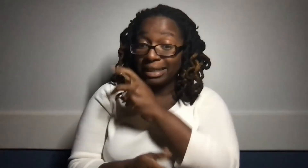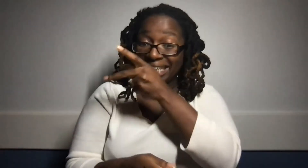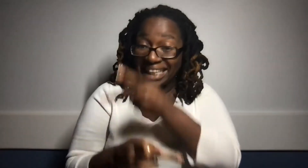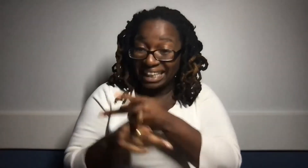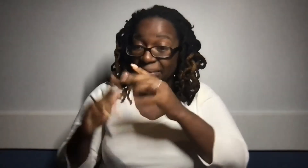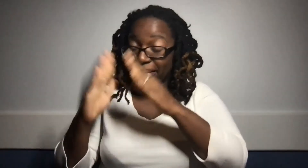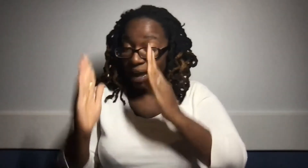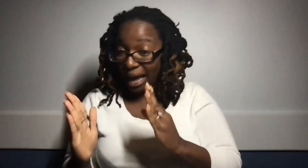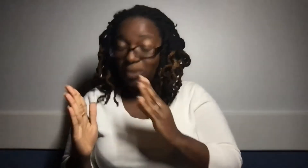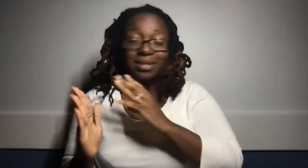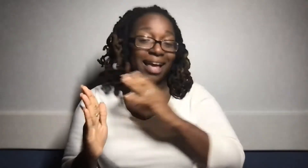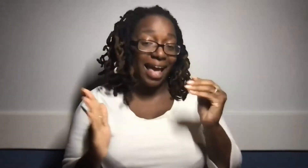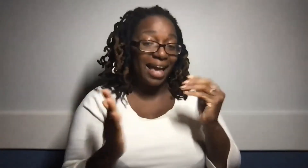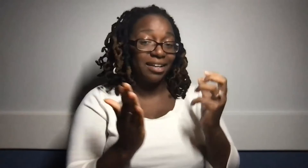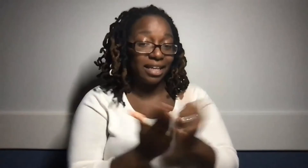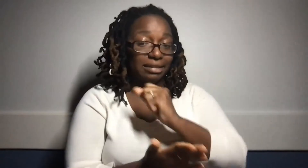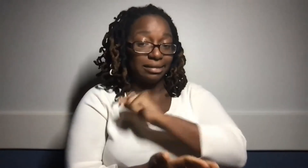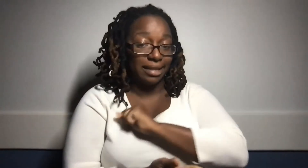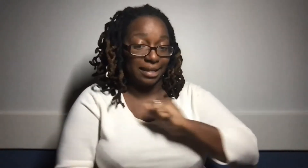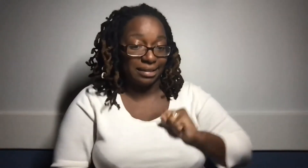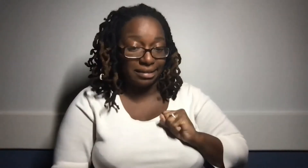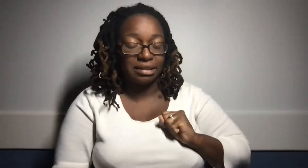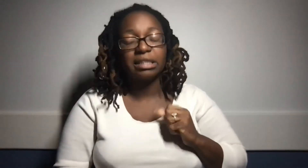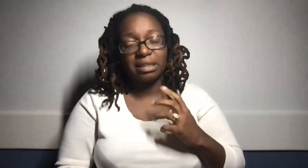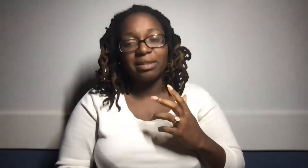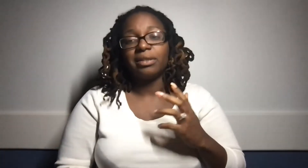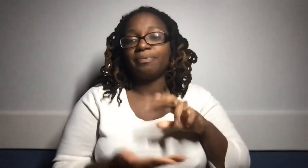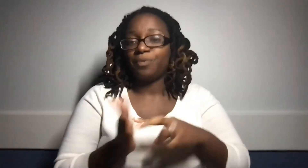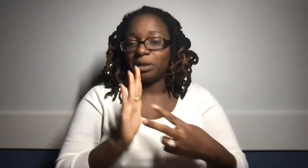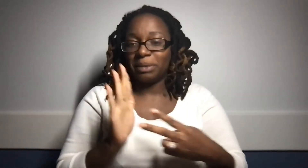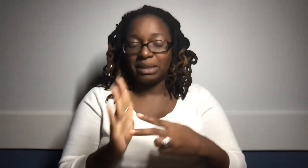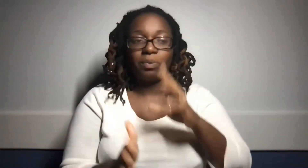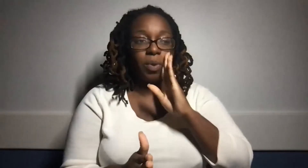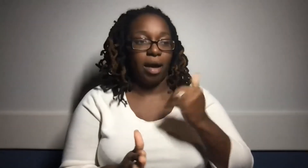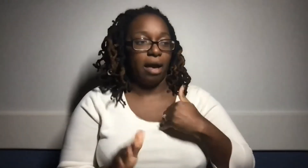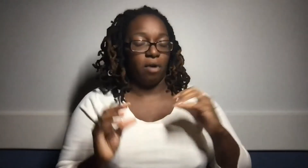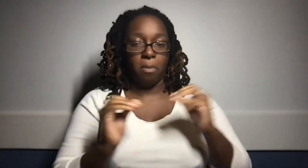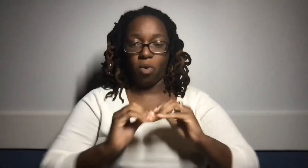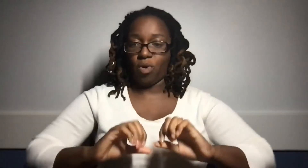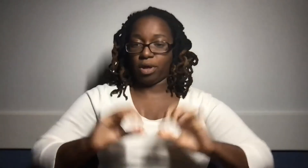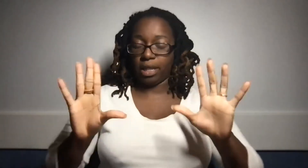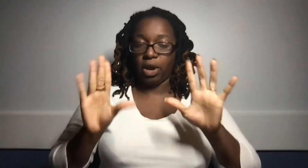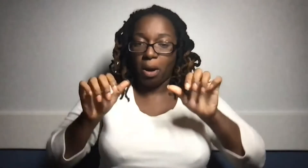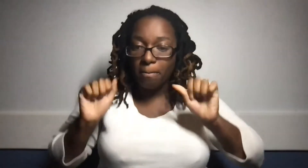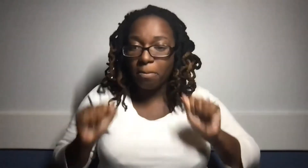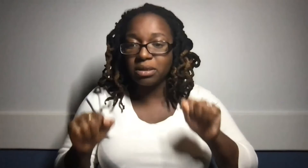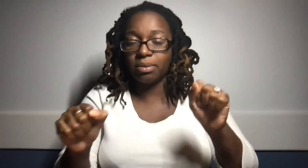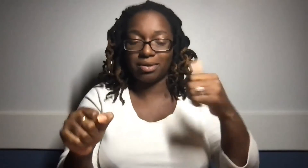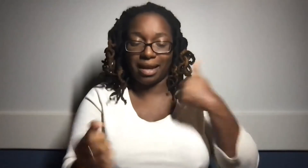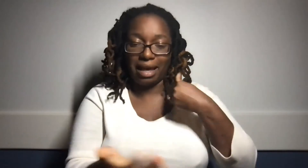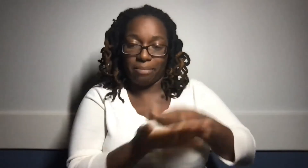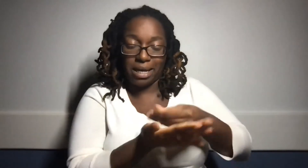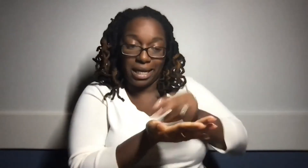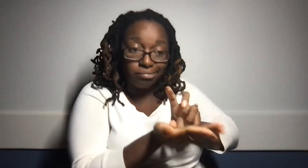and potentially expand their majority in the Senate, this would not only give us a clearer path toward investing in